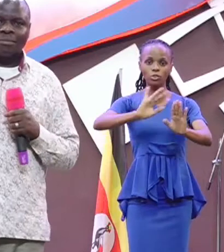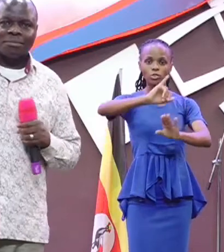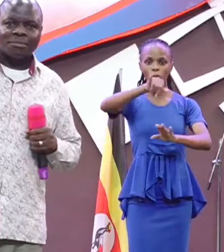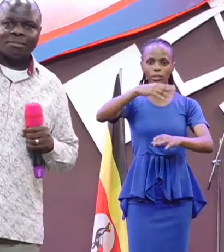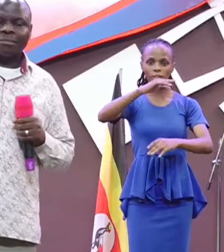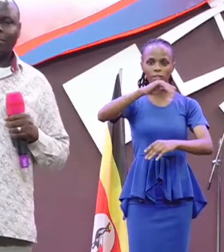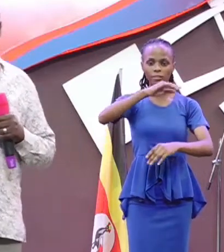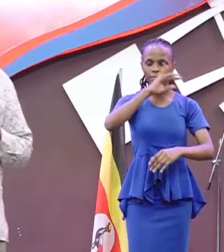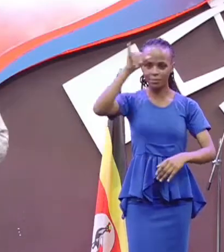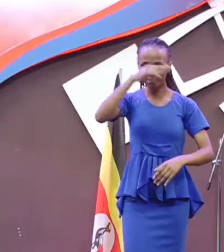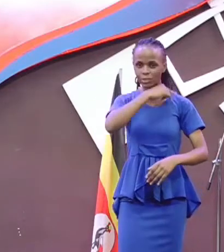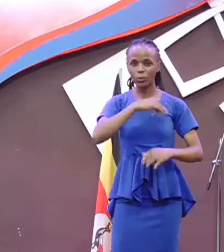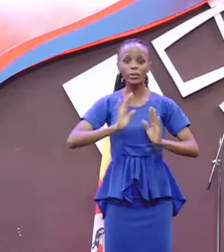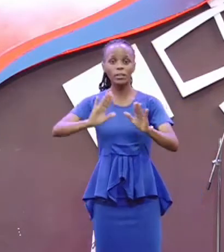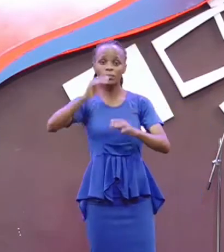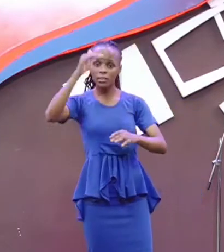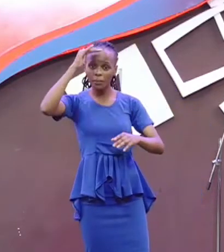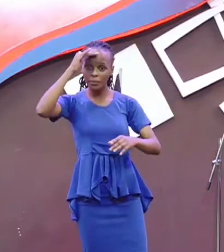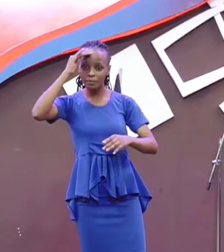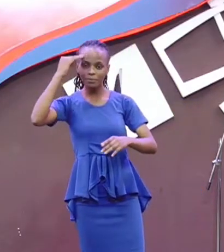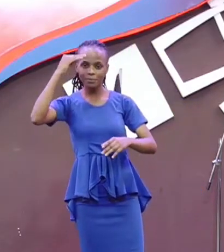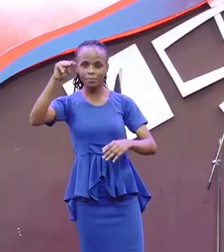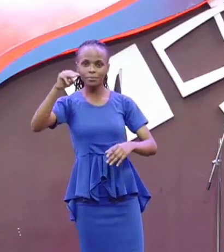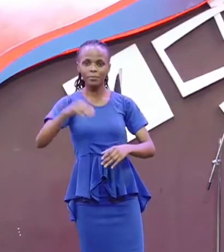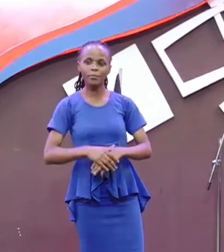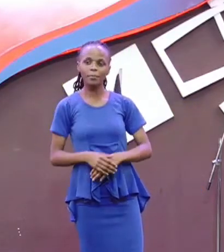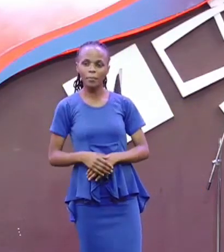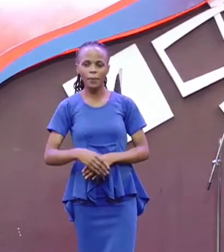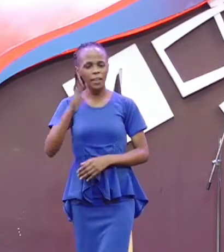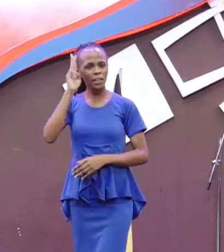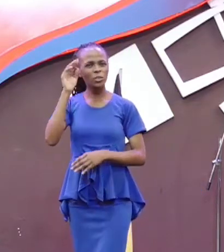James and John left a message.